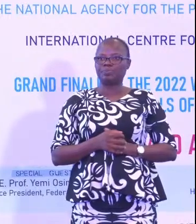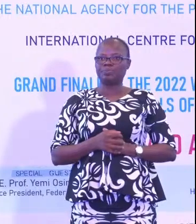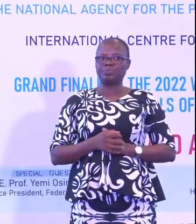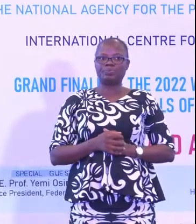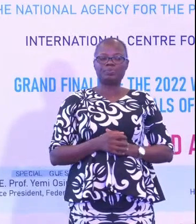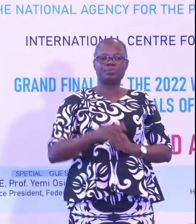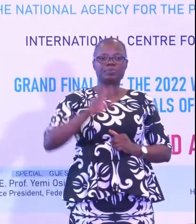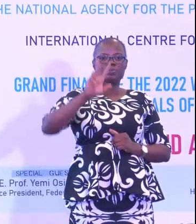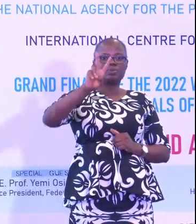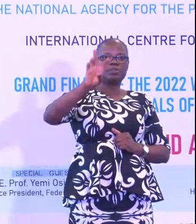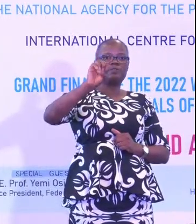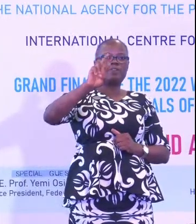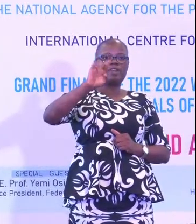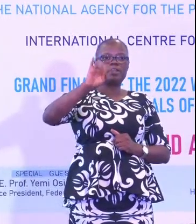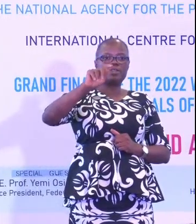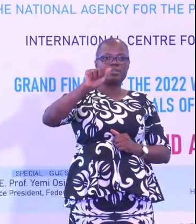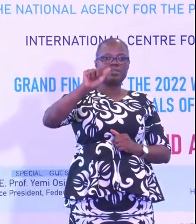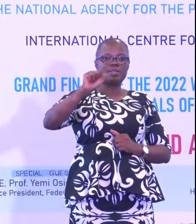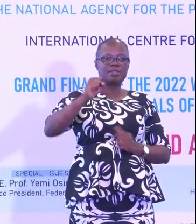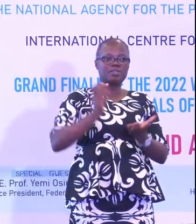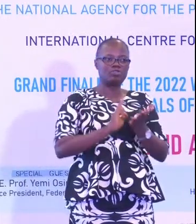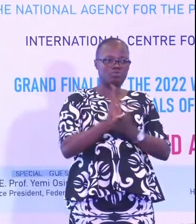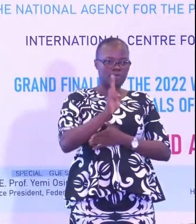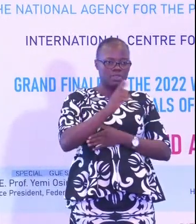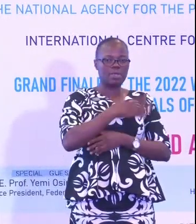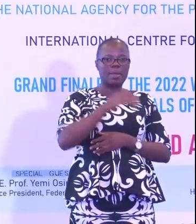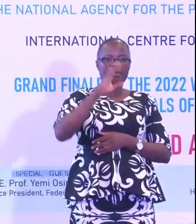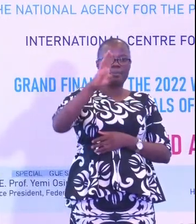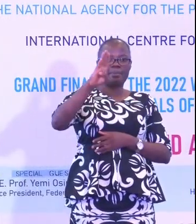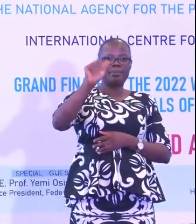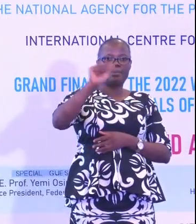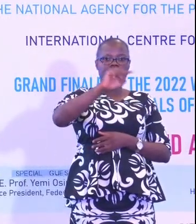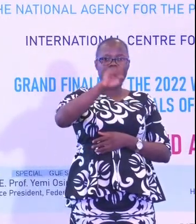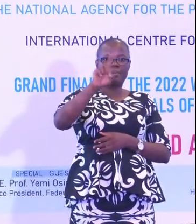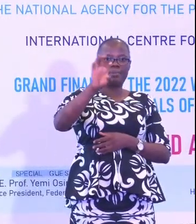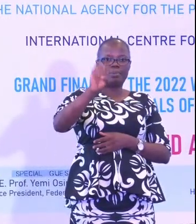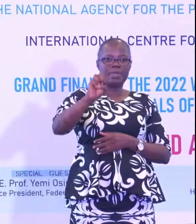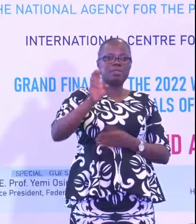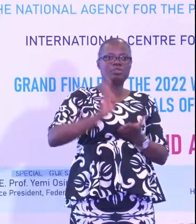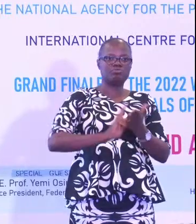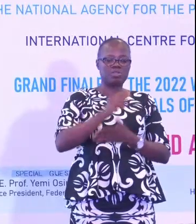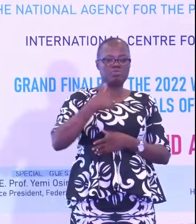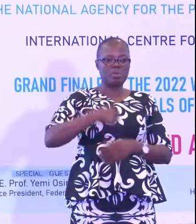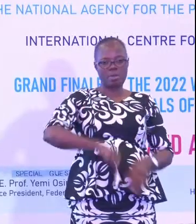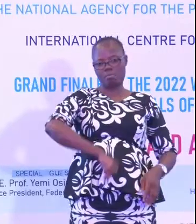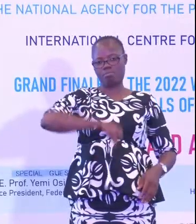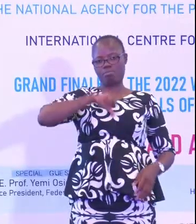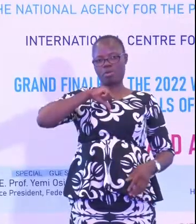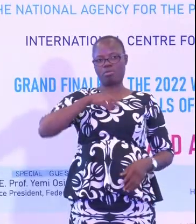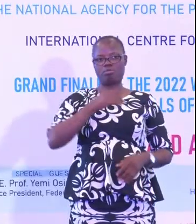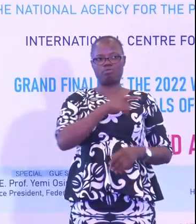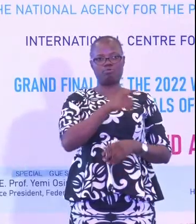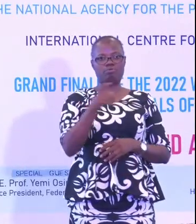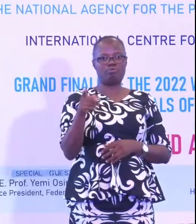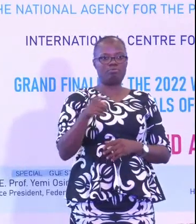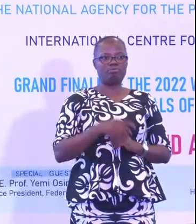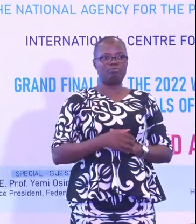Veritas University and Bayes University, we are very proud of you.